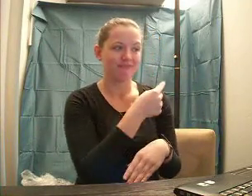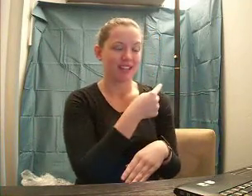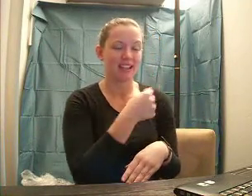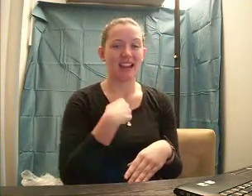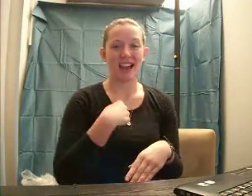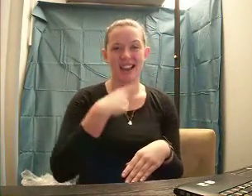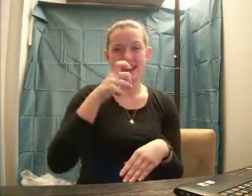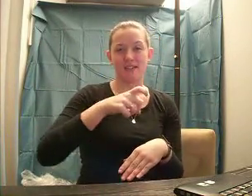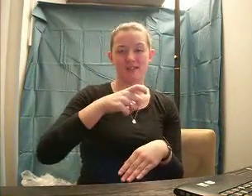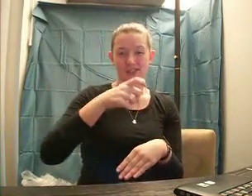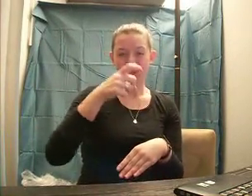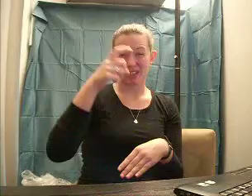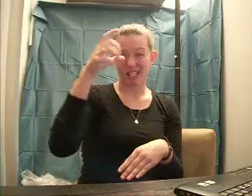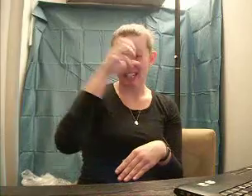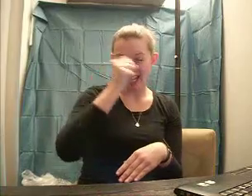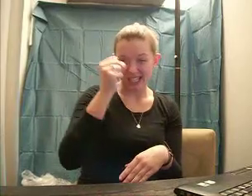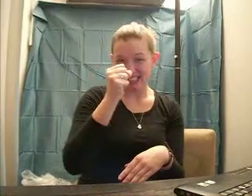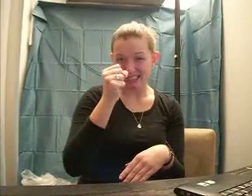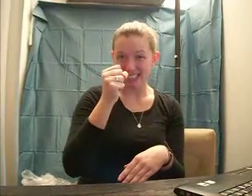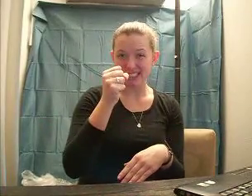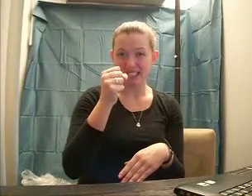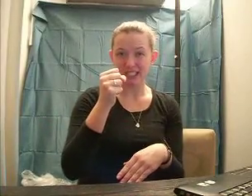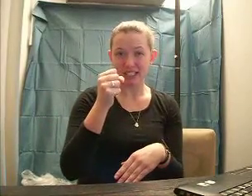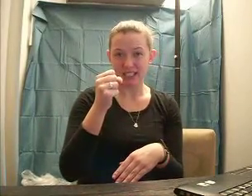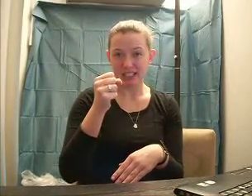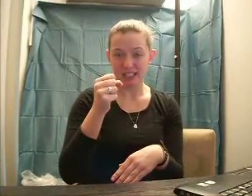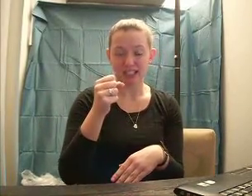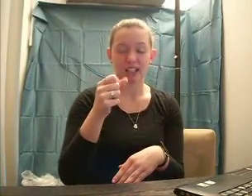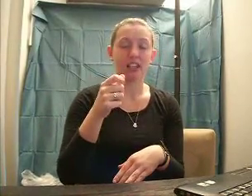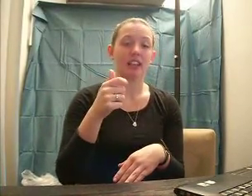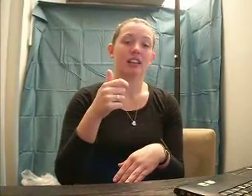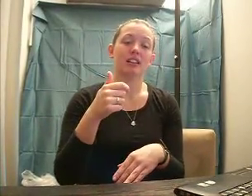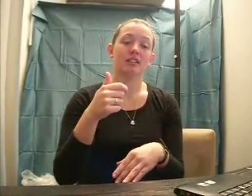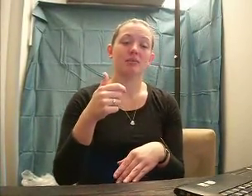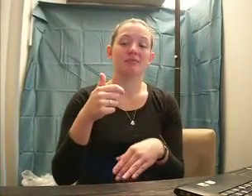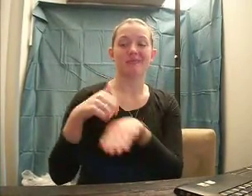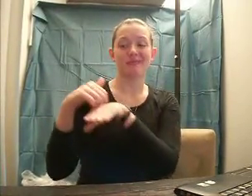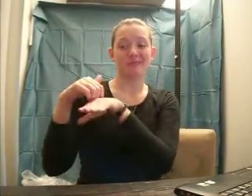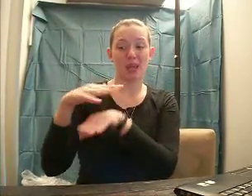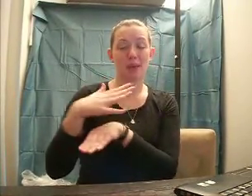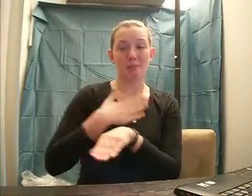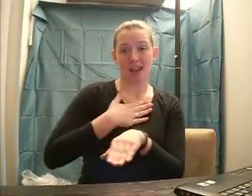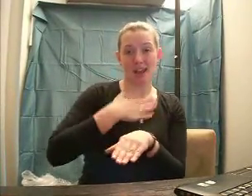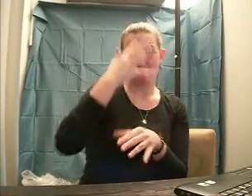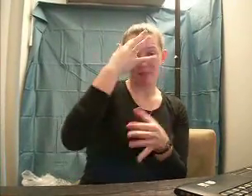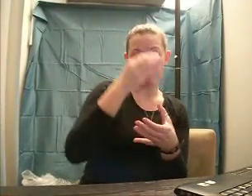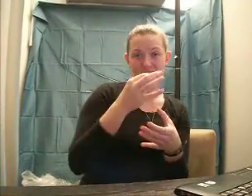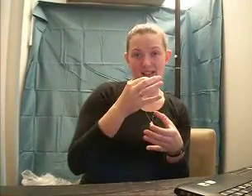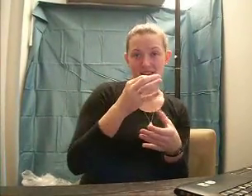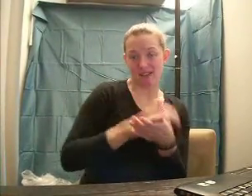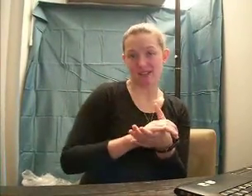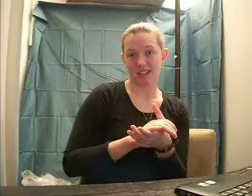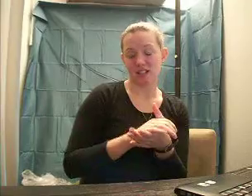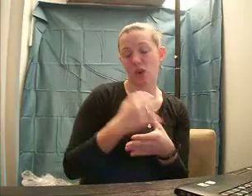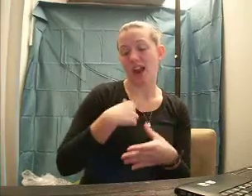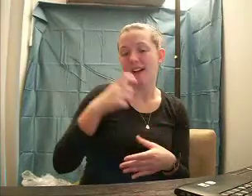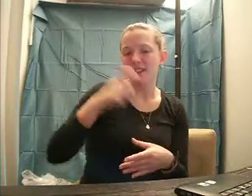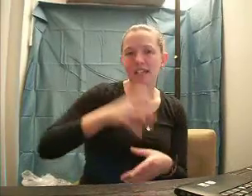the probability of different sensory feedbacks given my beliefs. So that really means I can make predictions of the future. And I